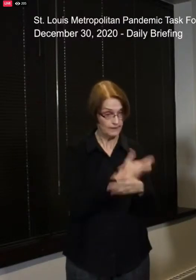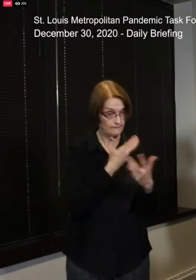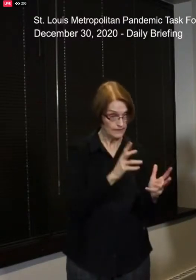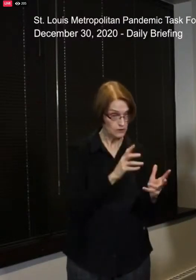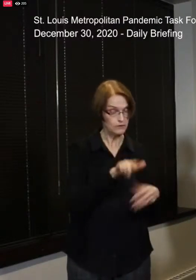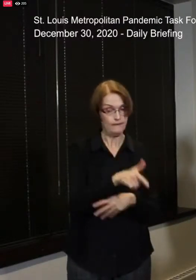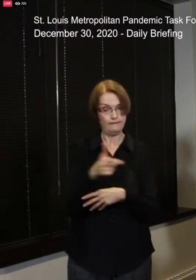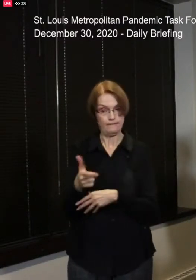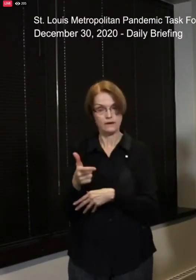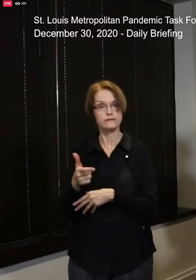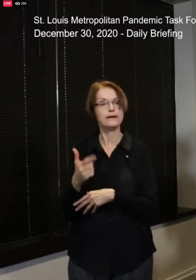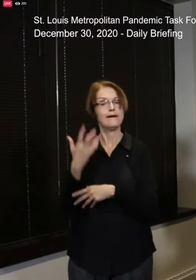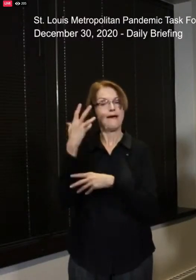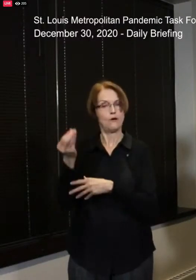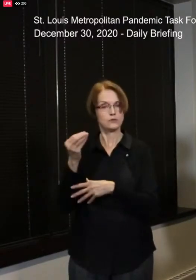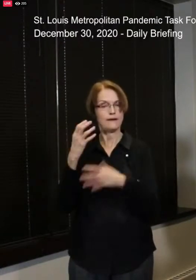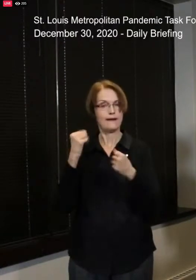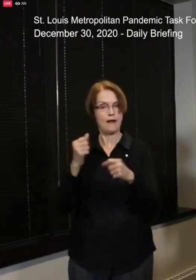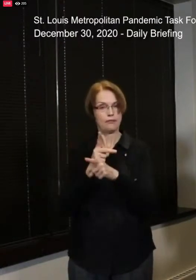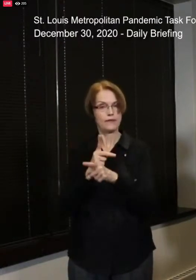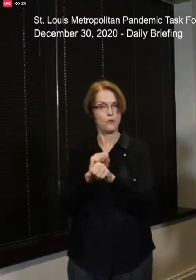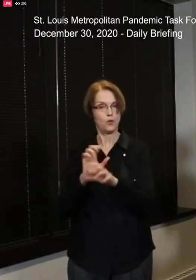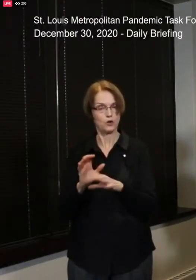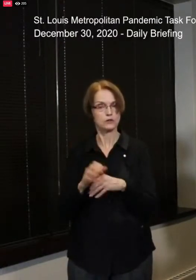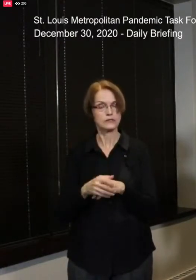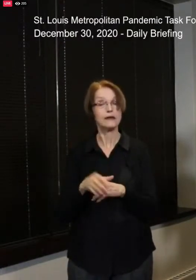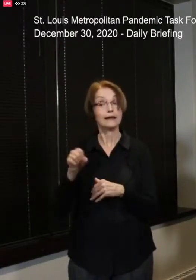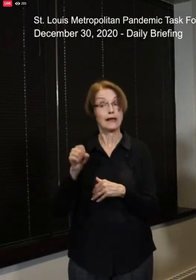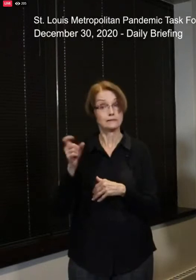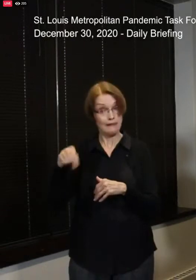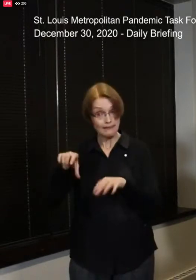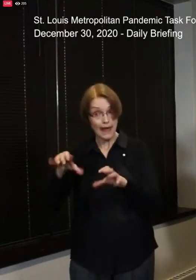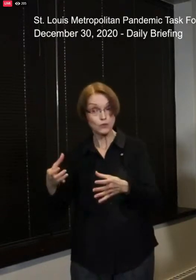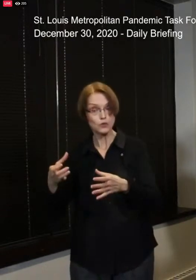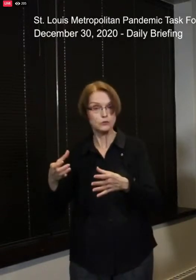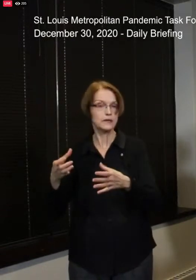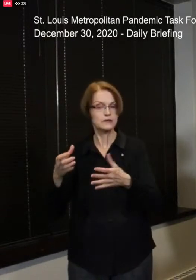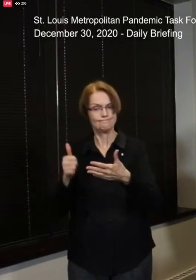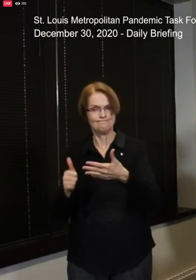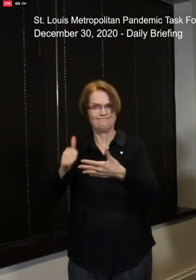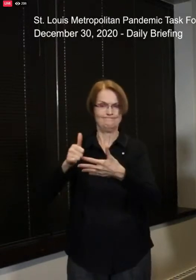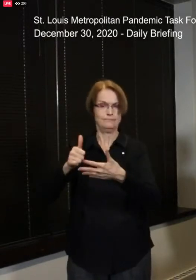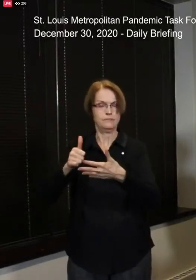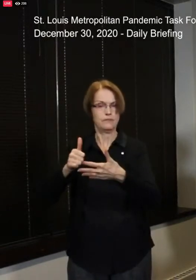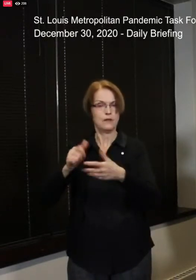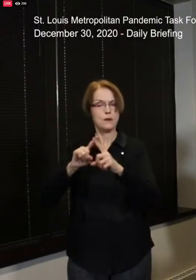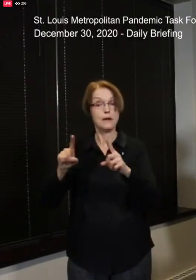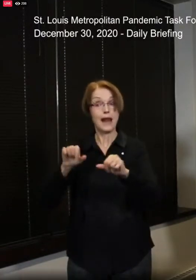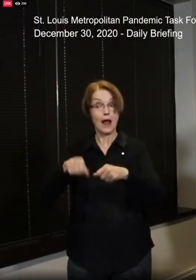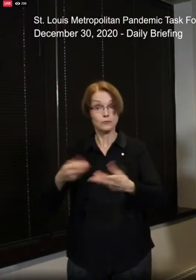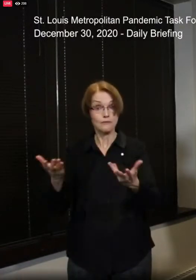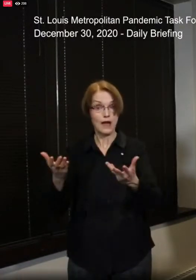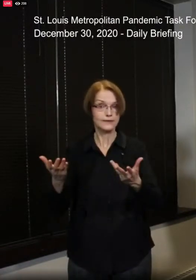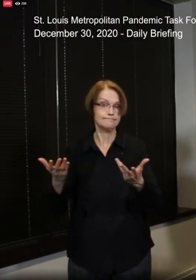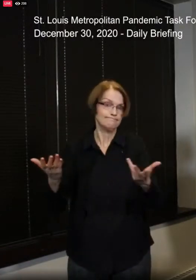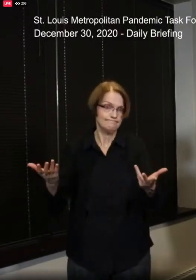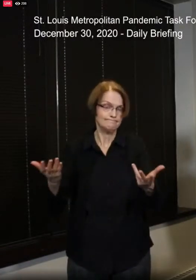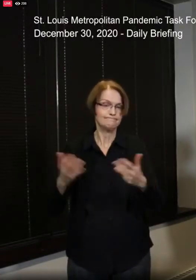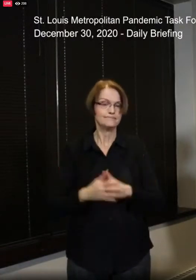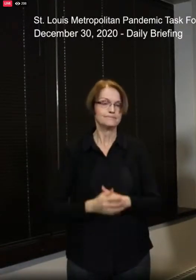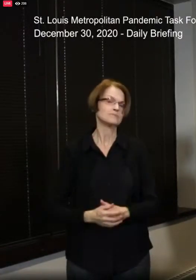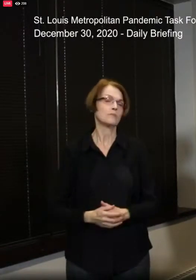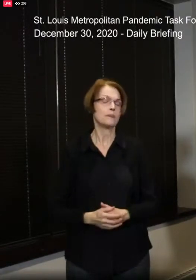the hospital. But definitely they're in the upper tiers. It's just trying to work through delivery.